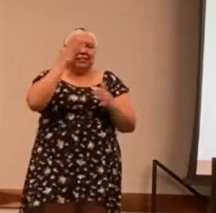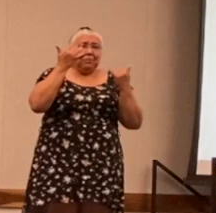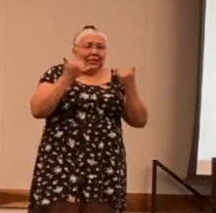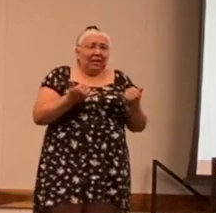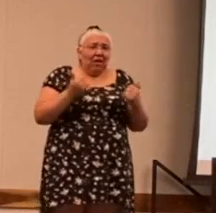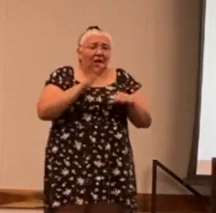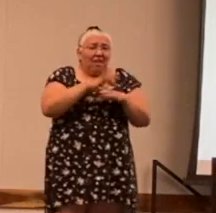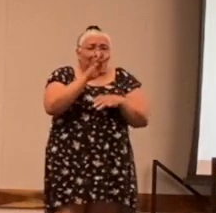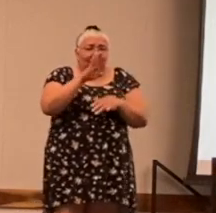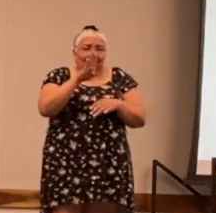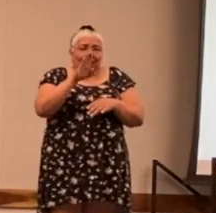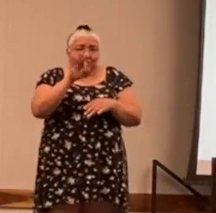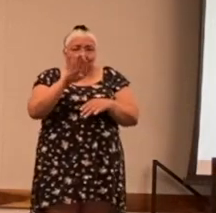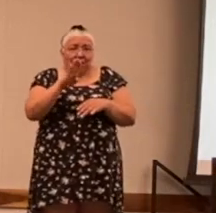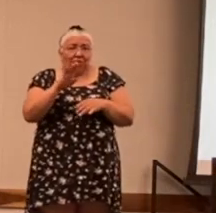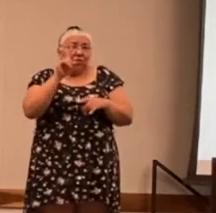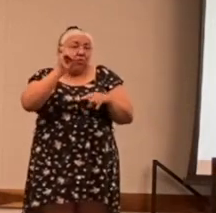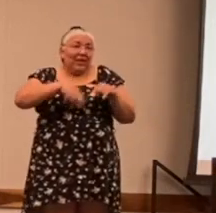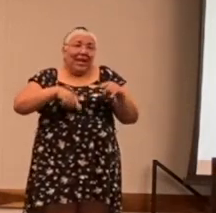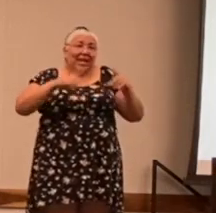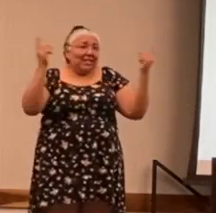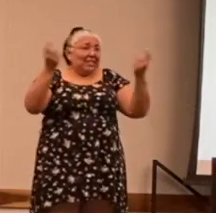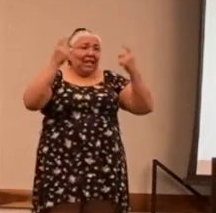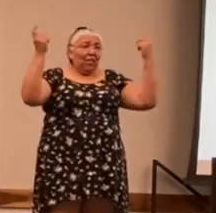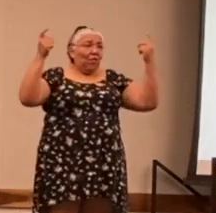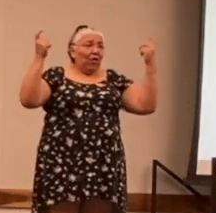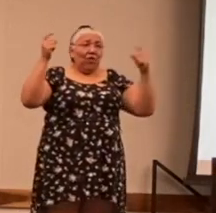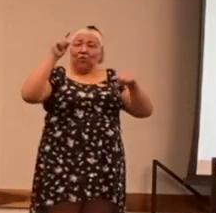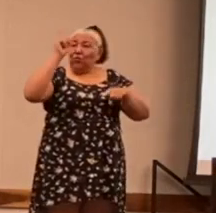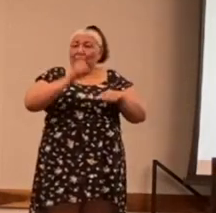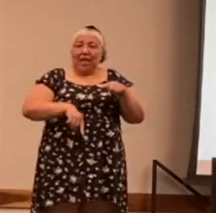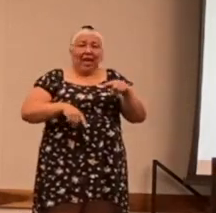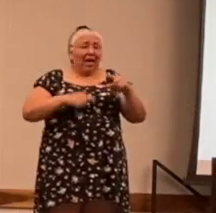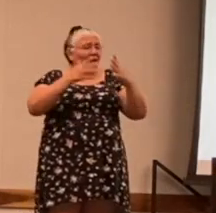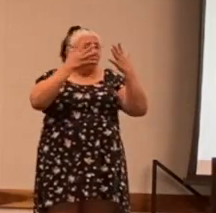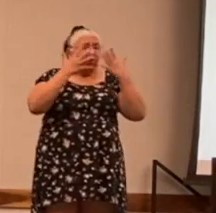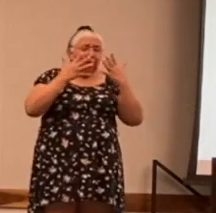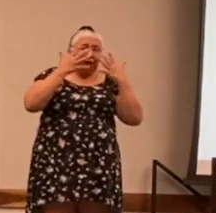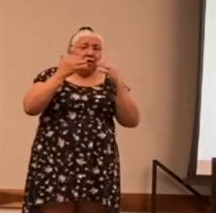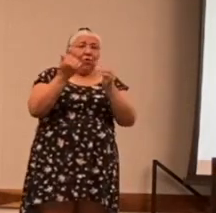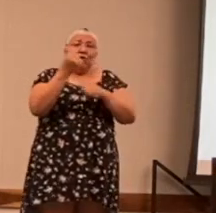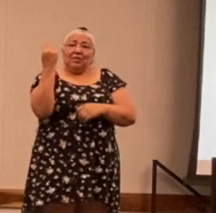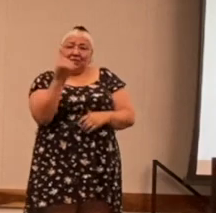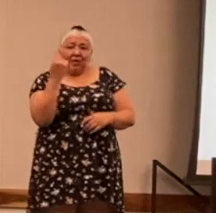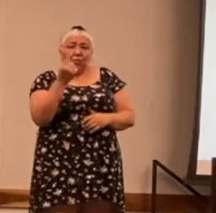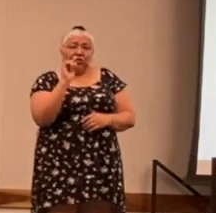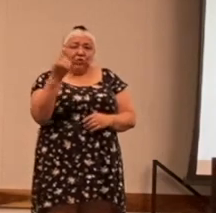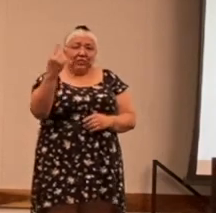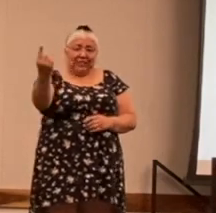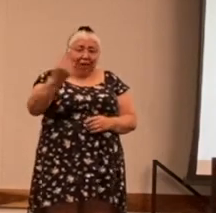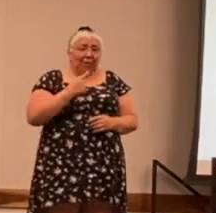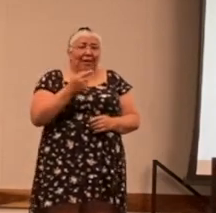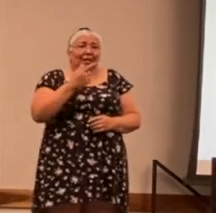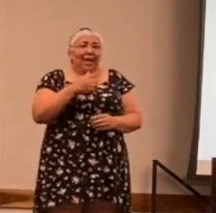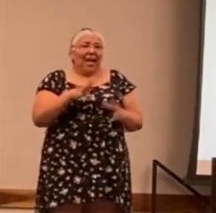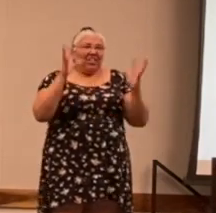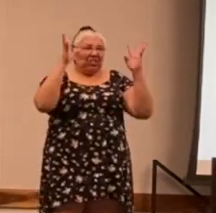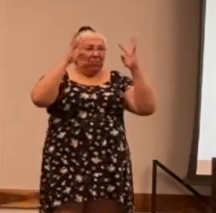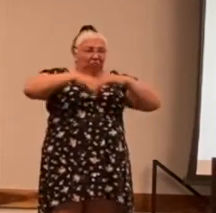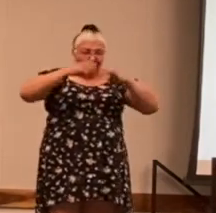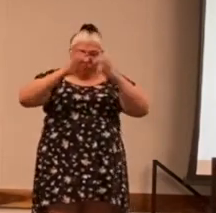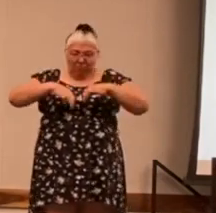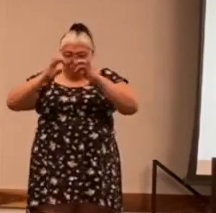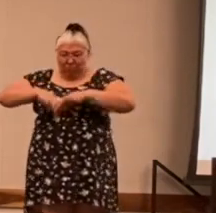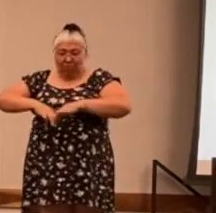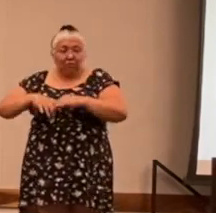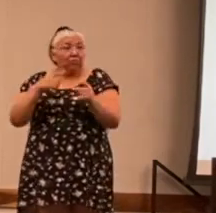that on Facebook, you can't celebrate and you can't weep without somebody just coming in and tearing it all